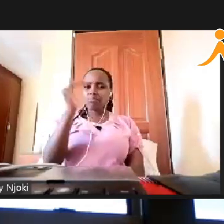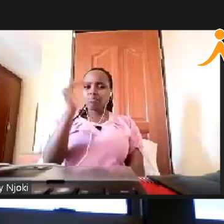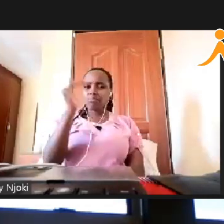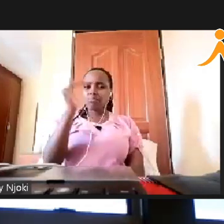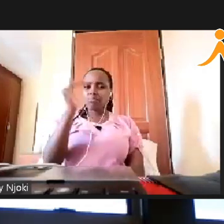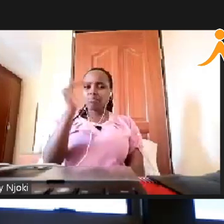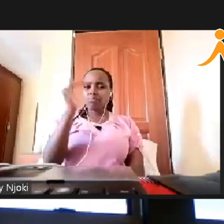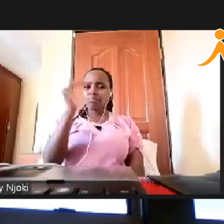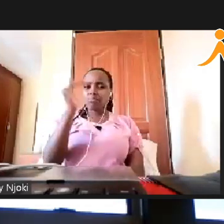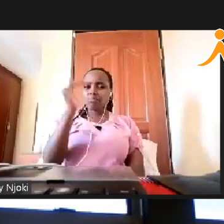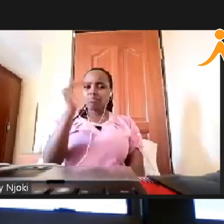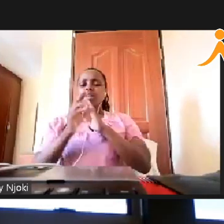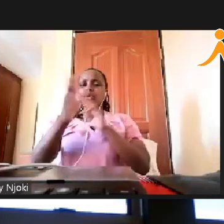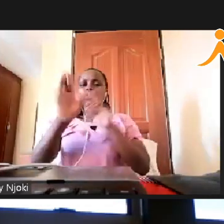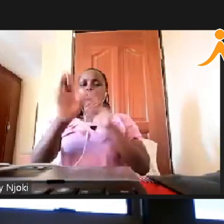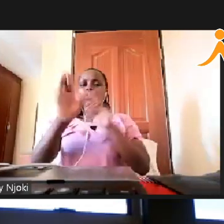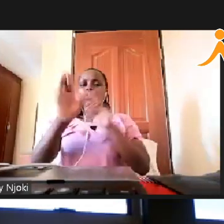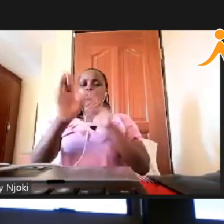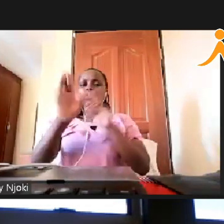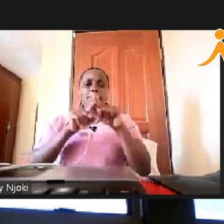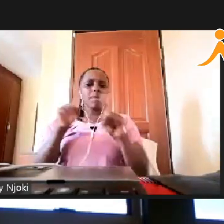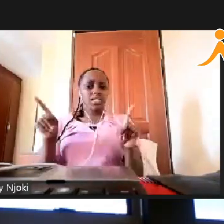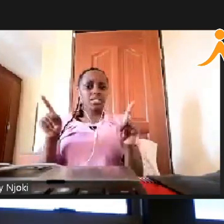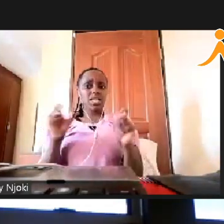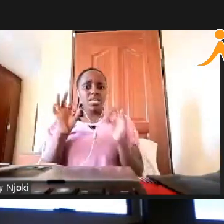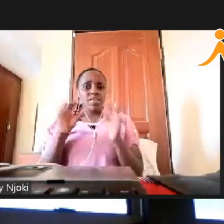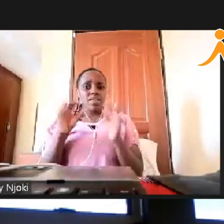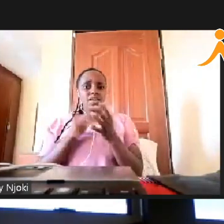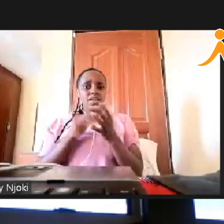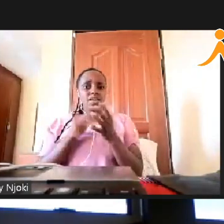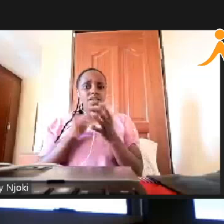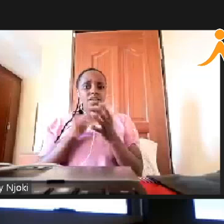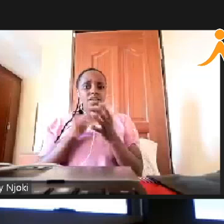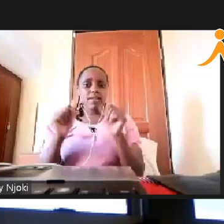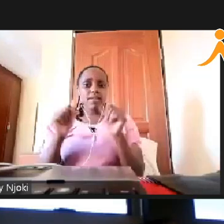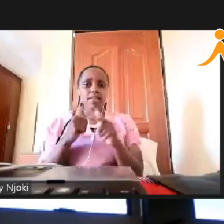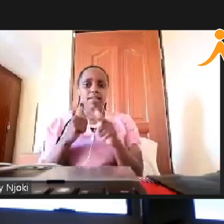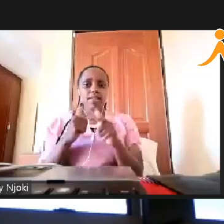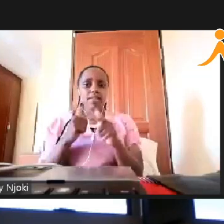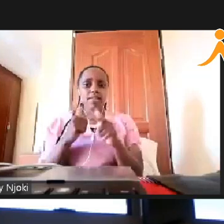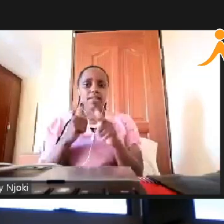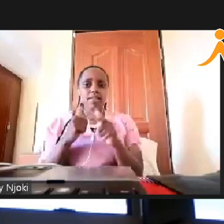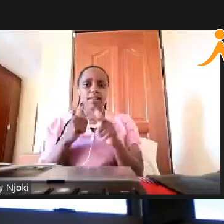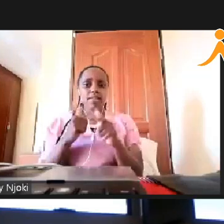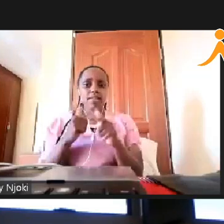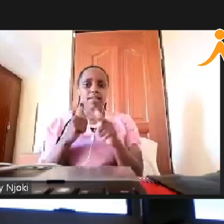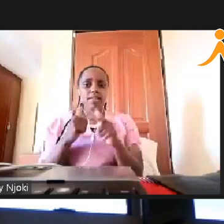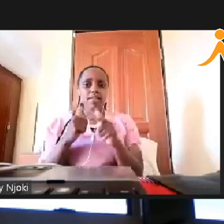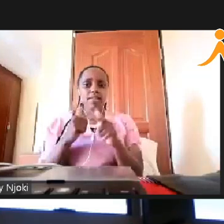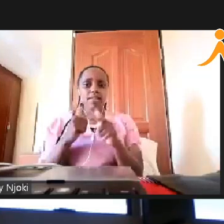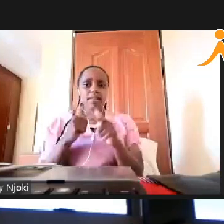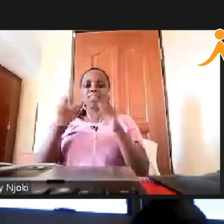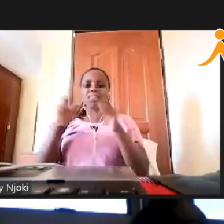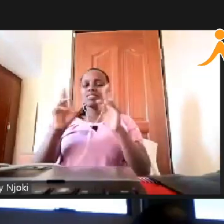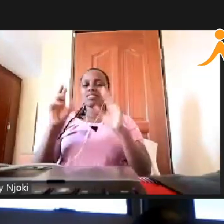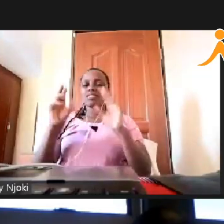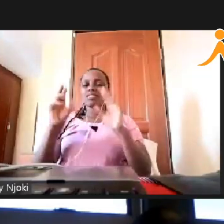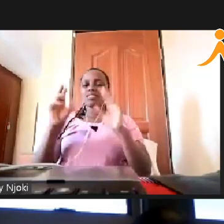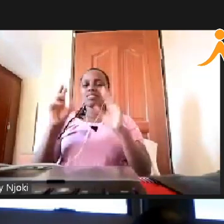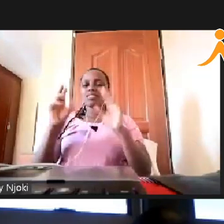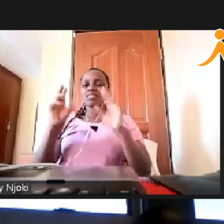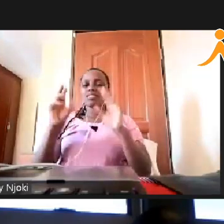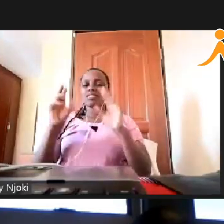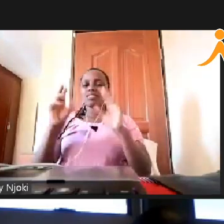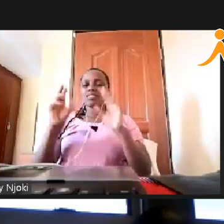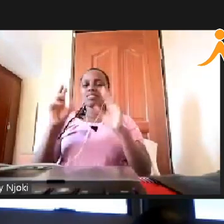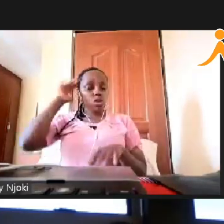in Uganda. The report is ready. If it has not been submitted, then for all intents and purposes, it's not ready. If we hear that